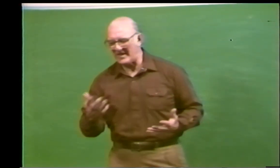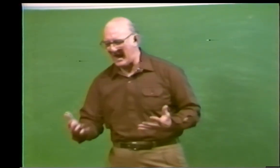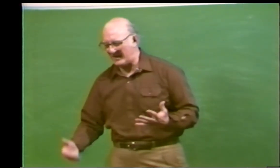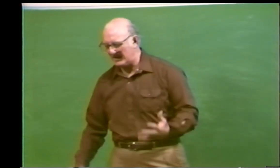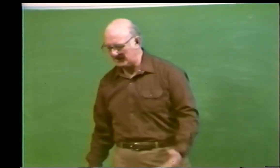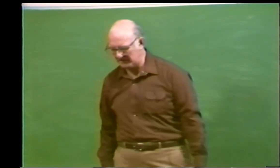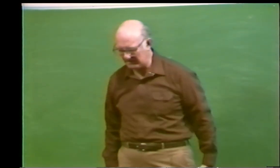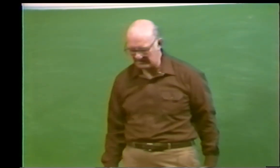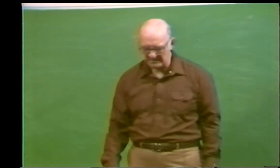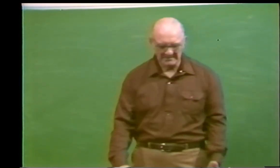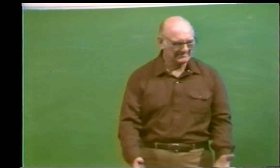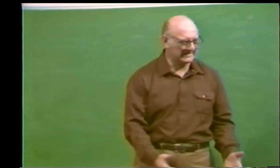I want to say that.